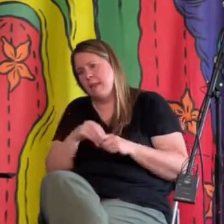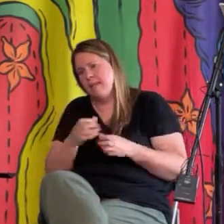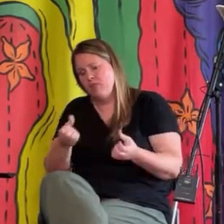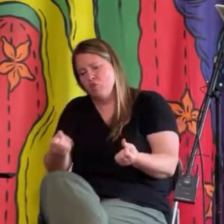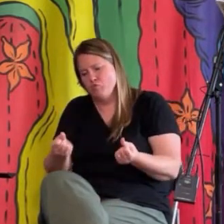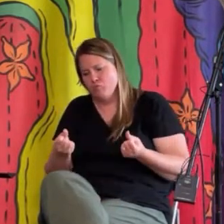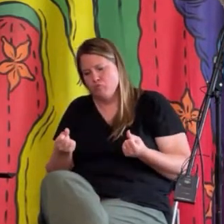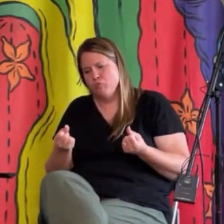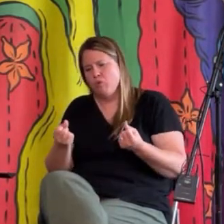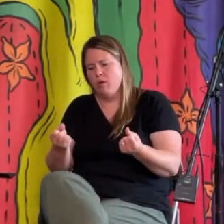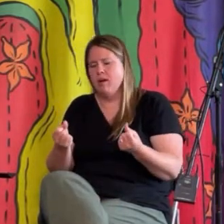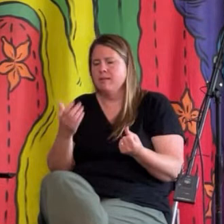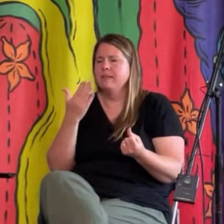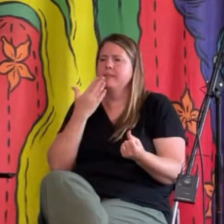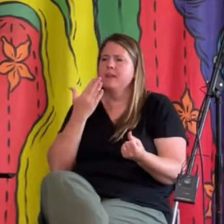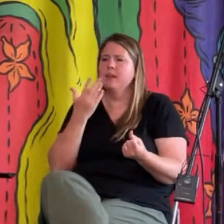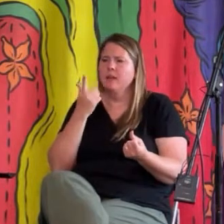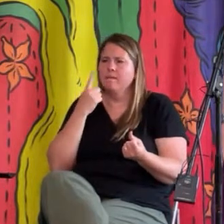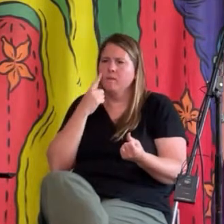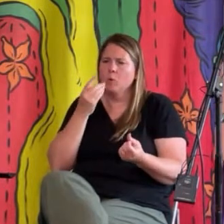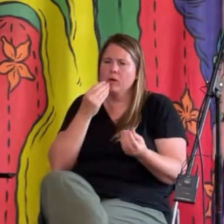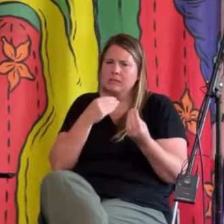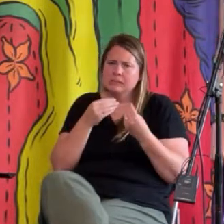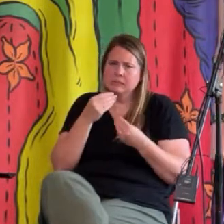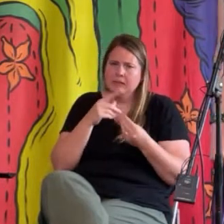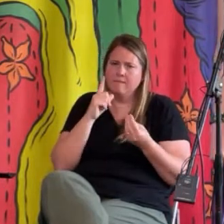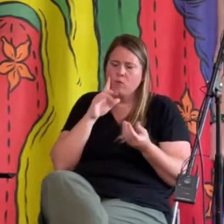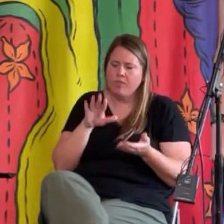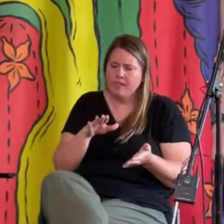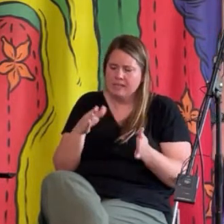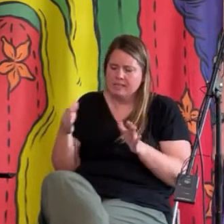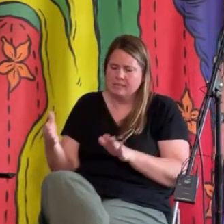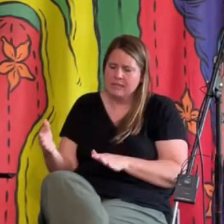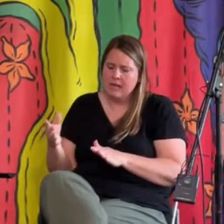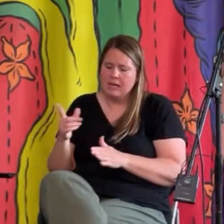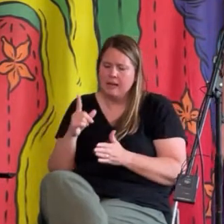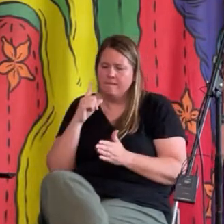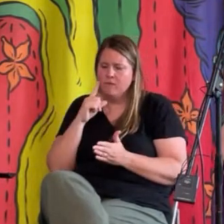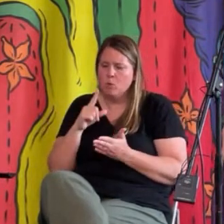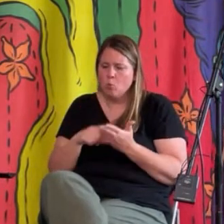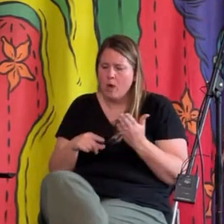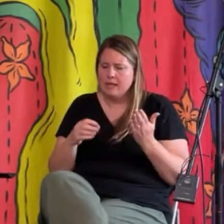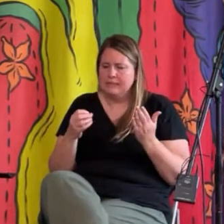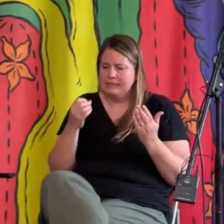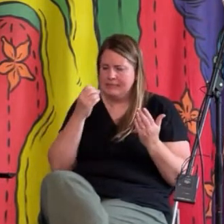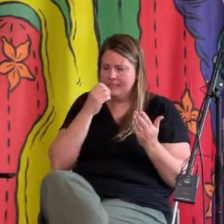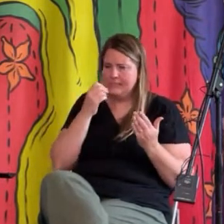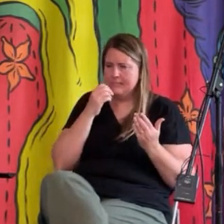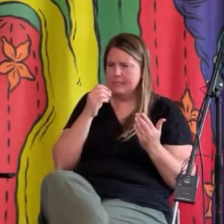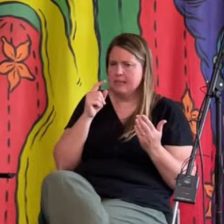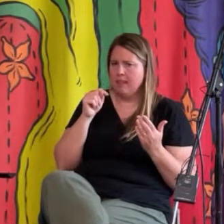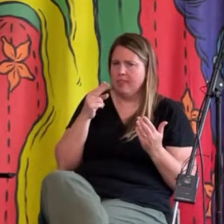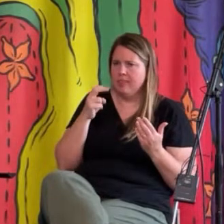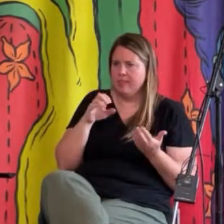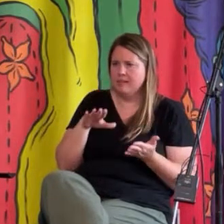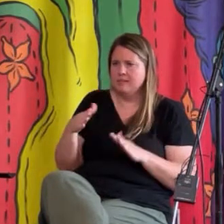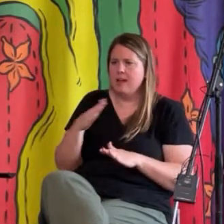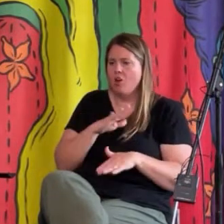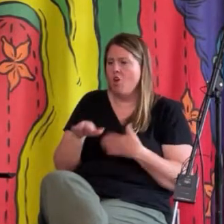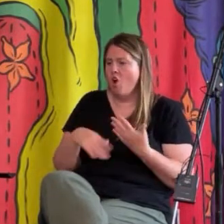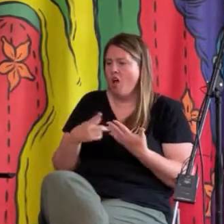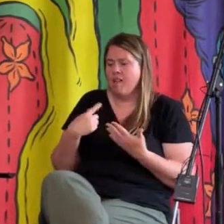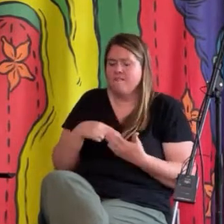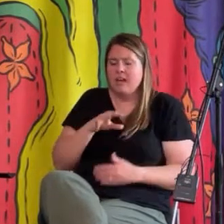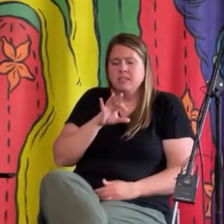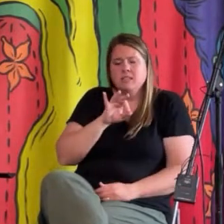you for what eats and for the dead and for what eats the dead. All of us, whether